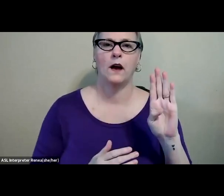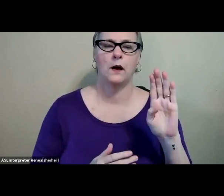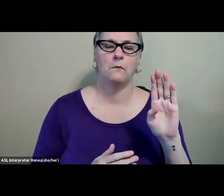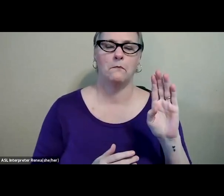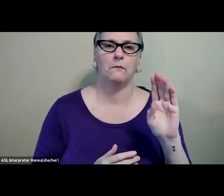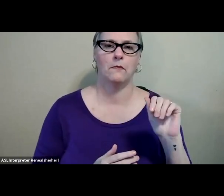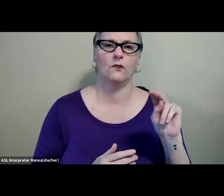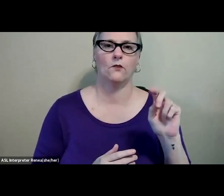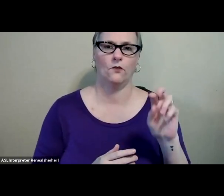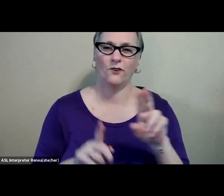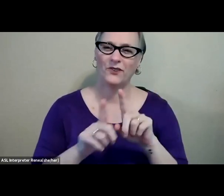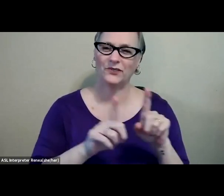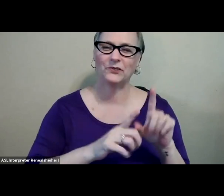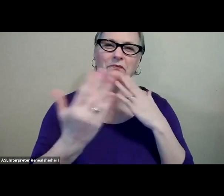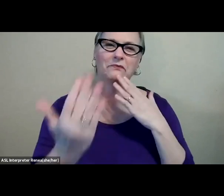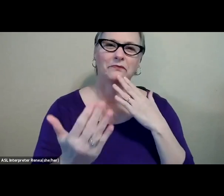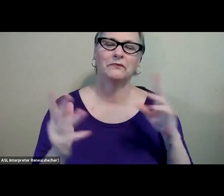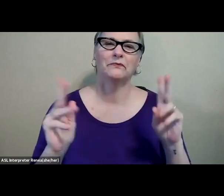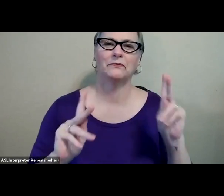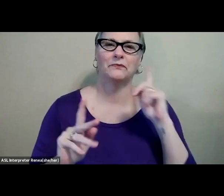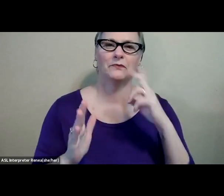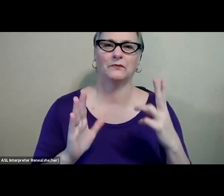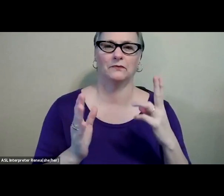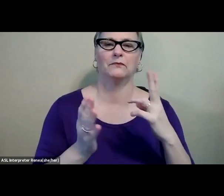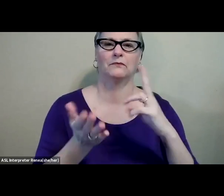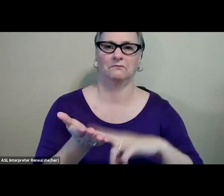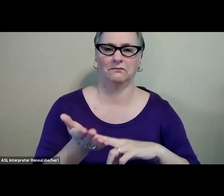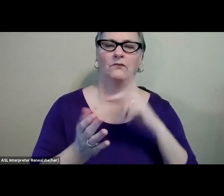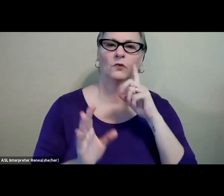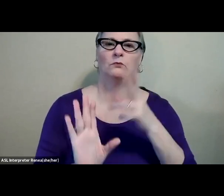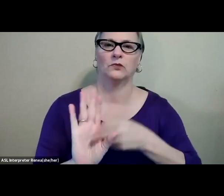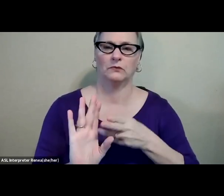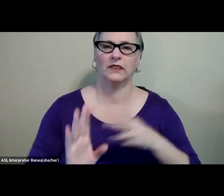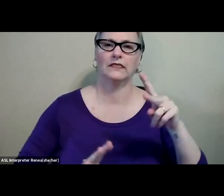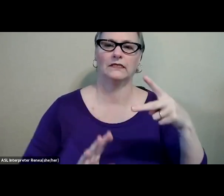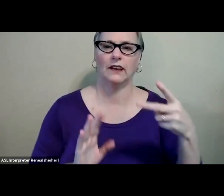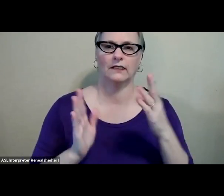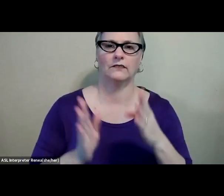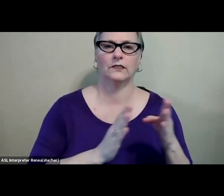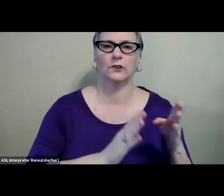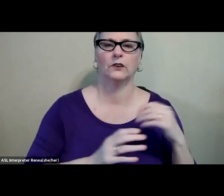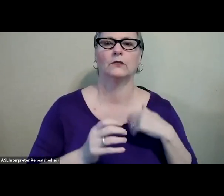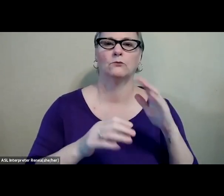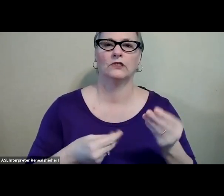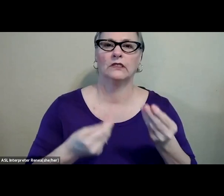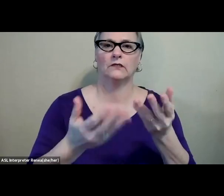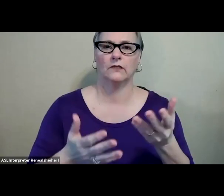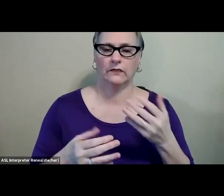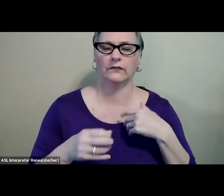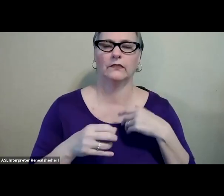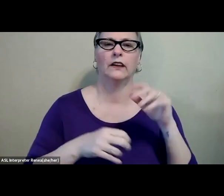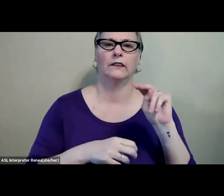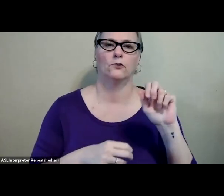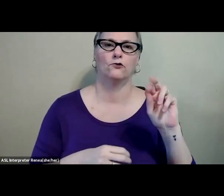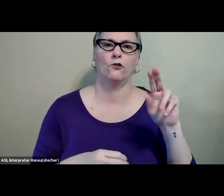registered to participate in this the second of the fall series of webinars presented by the national association for rights protection and advocacy